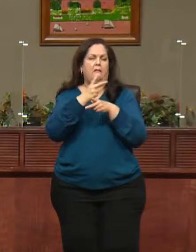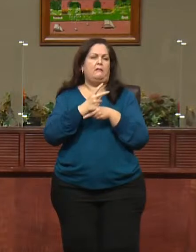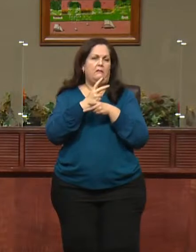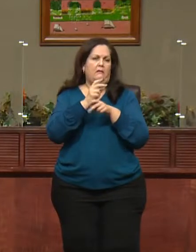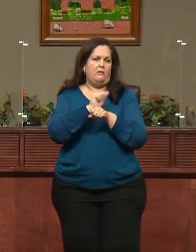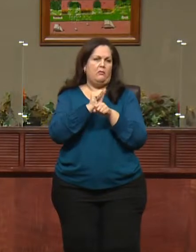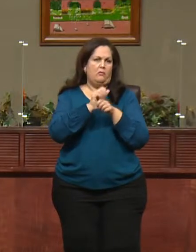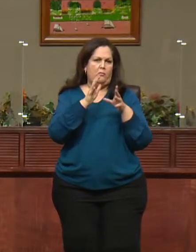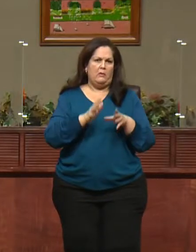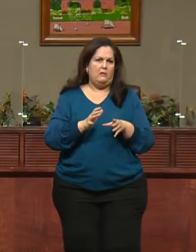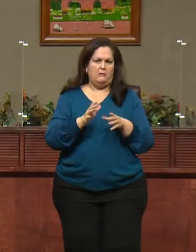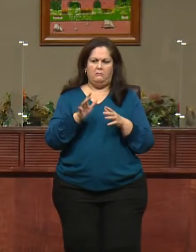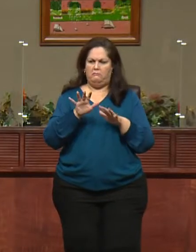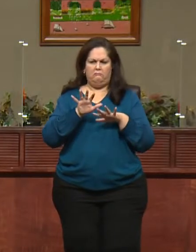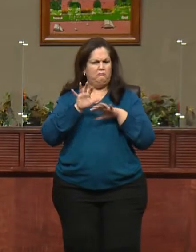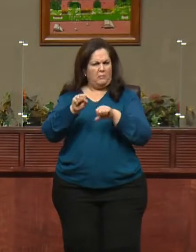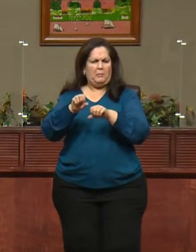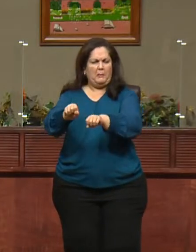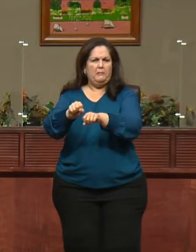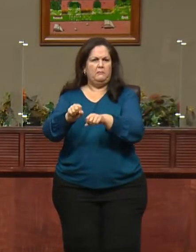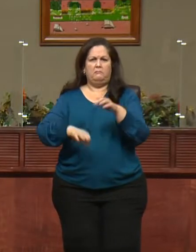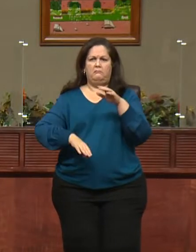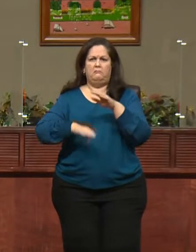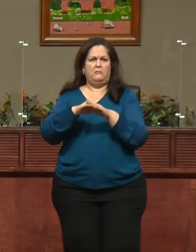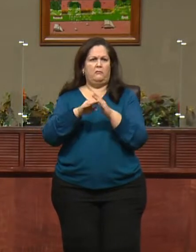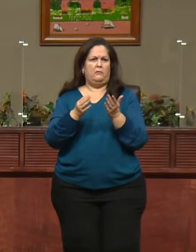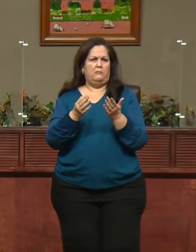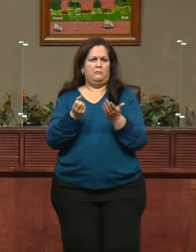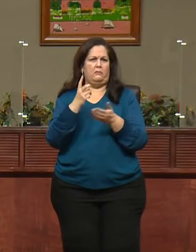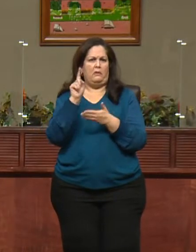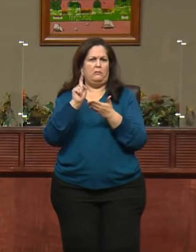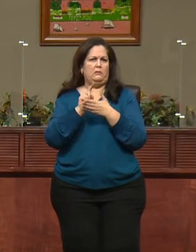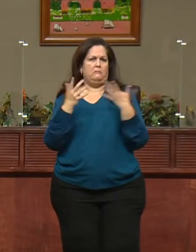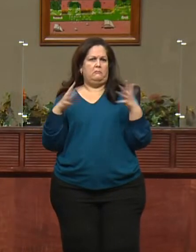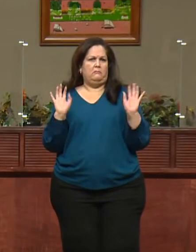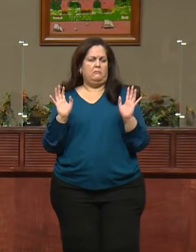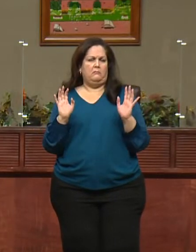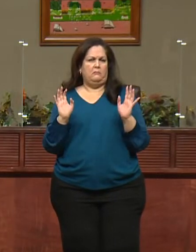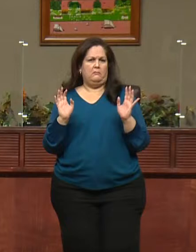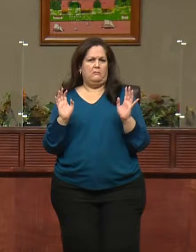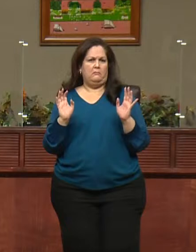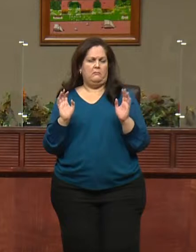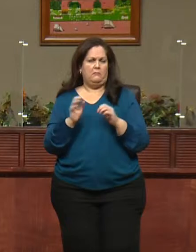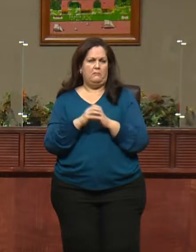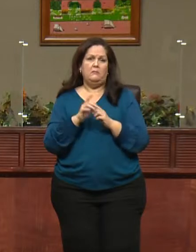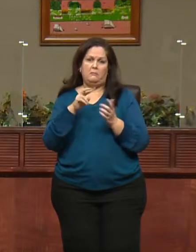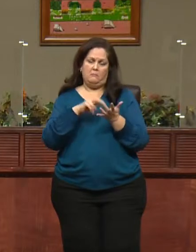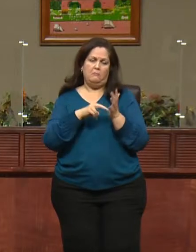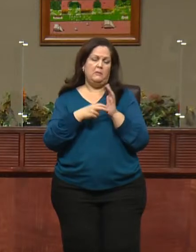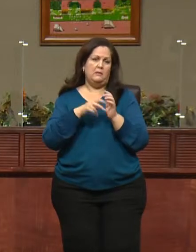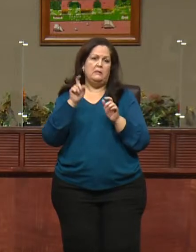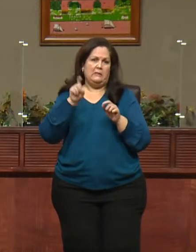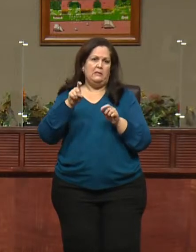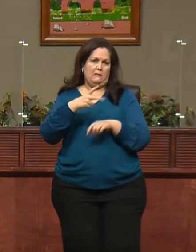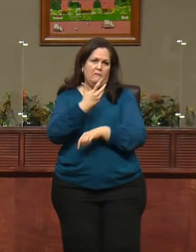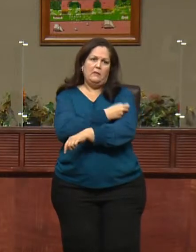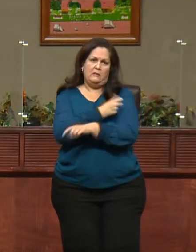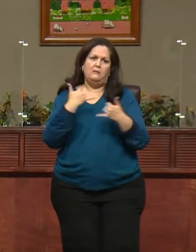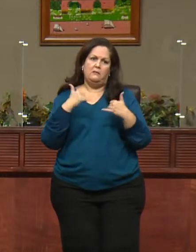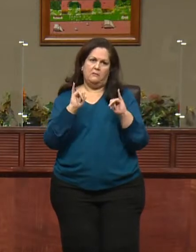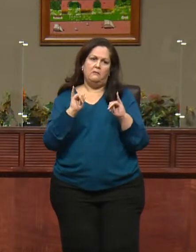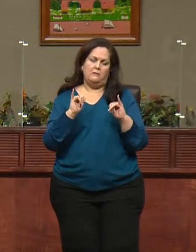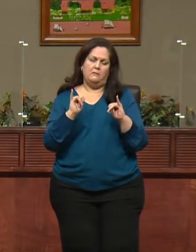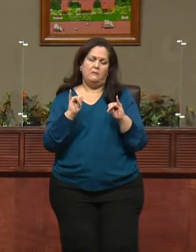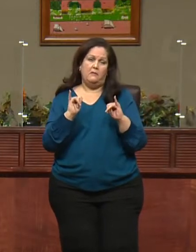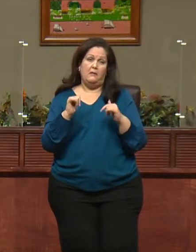it was full in 12 hours. So there is a demand in this community. Now remember, we